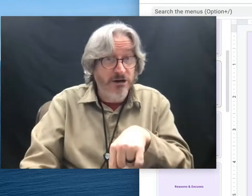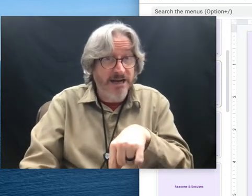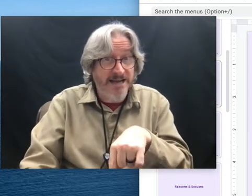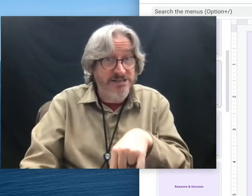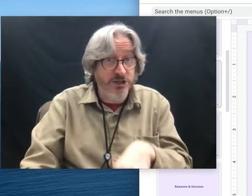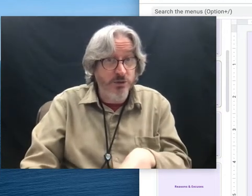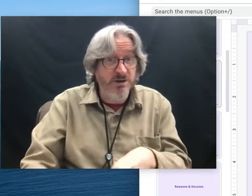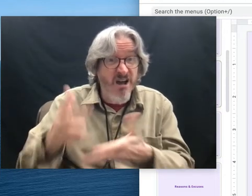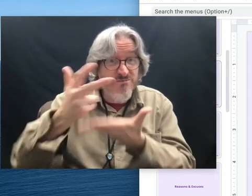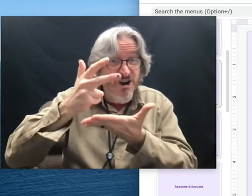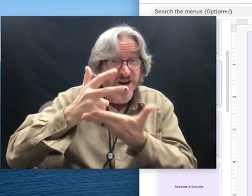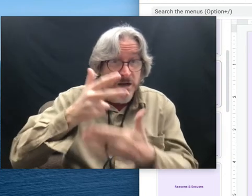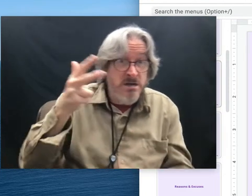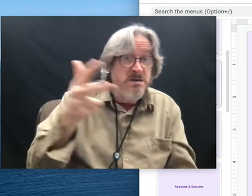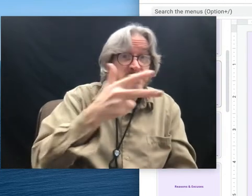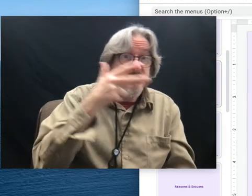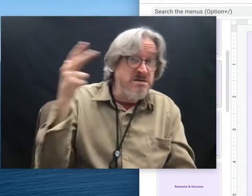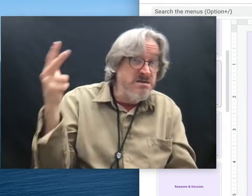Here at KSU,